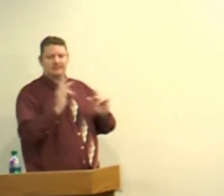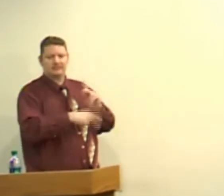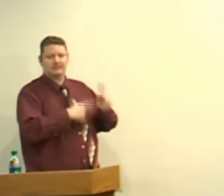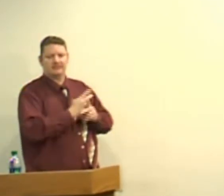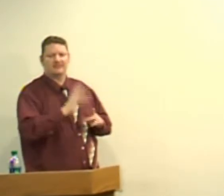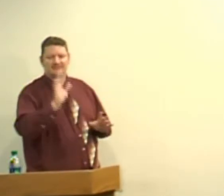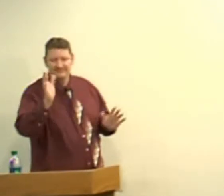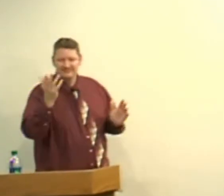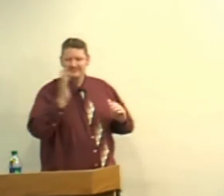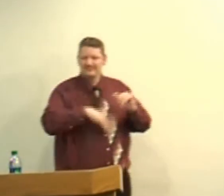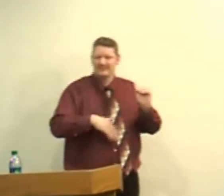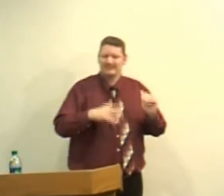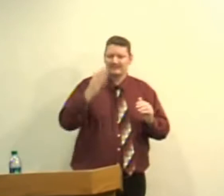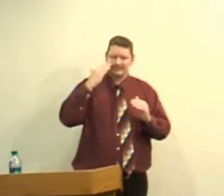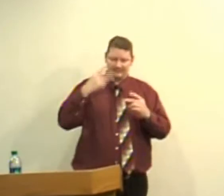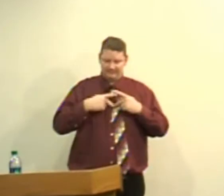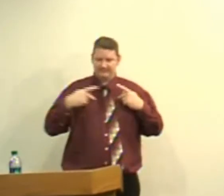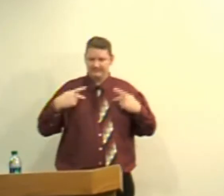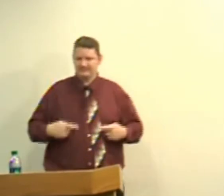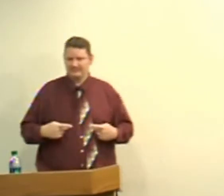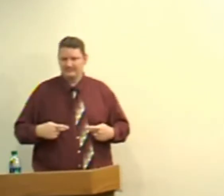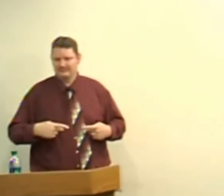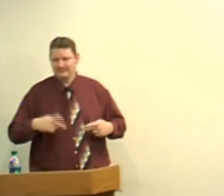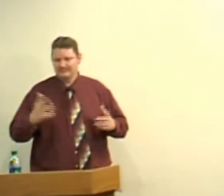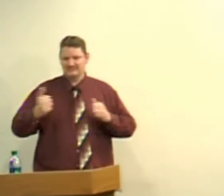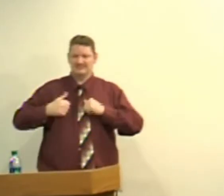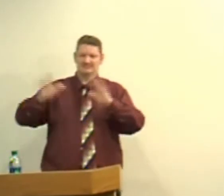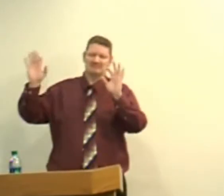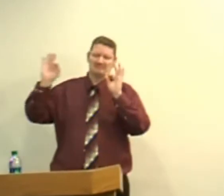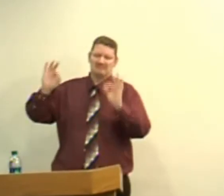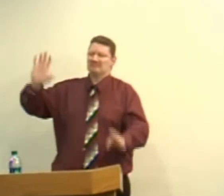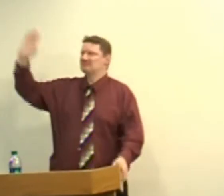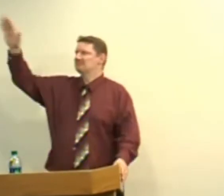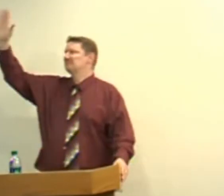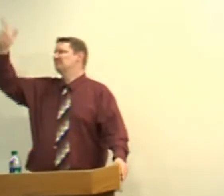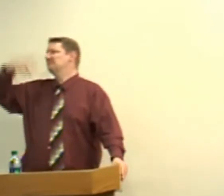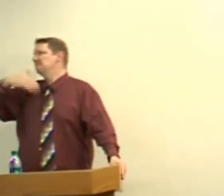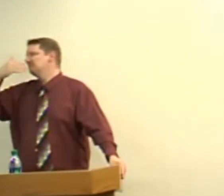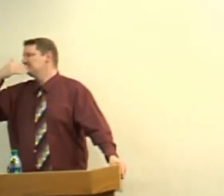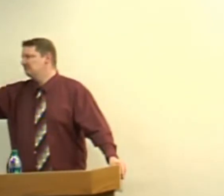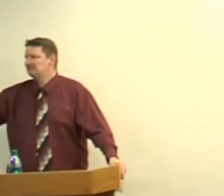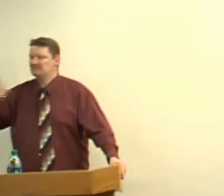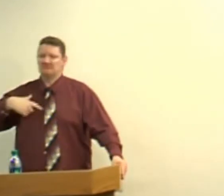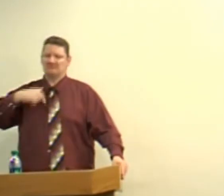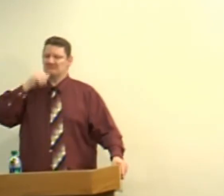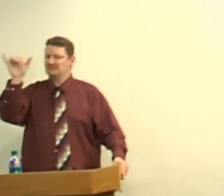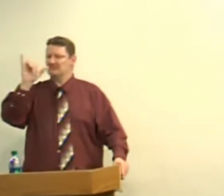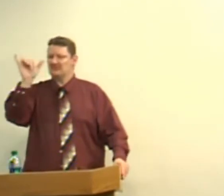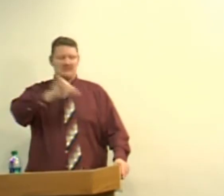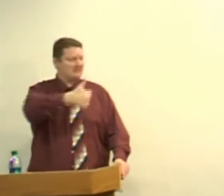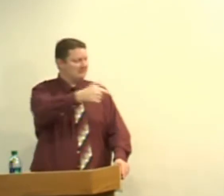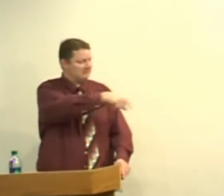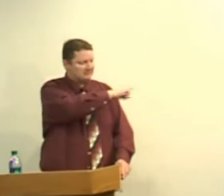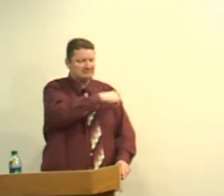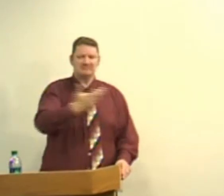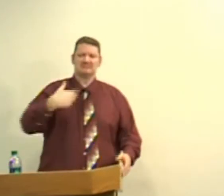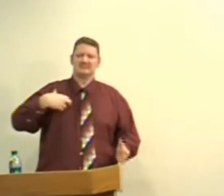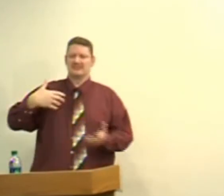This, this example of sacrifice. You know, the priests, when they would give their sacrifice, and you know,